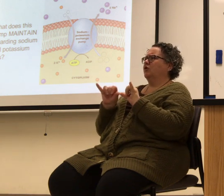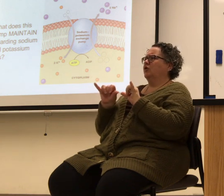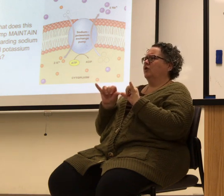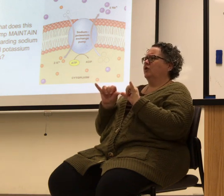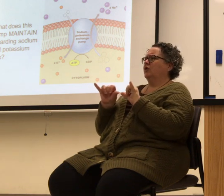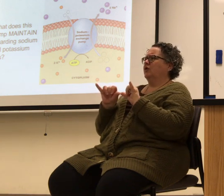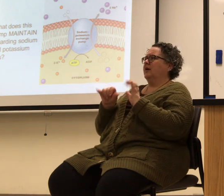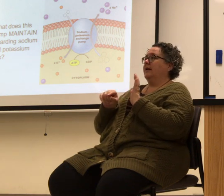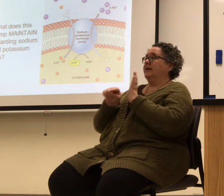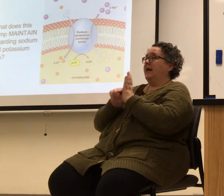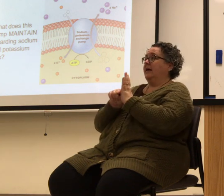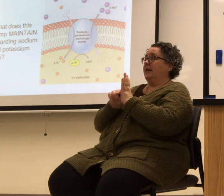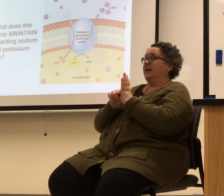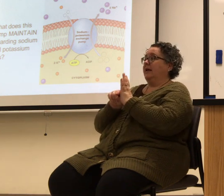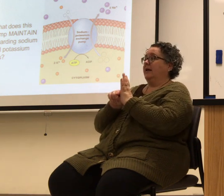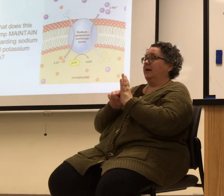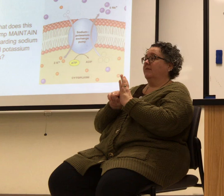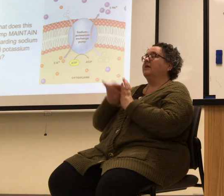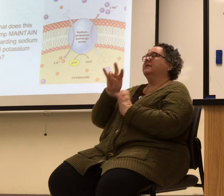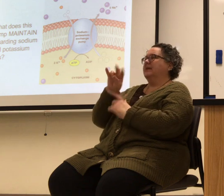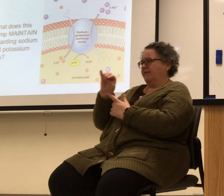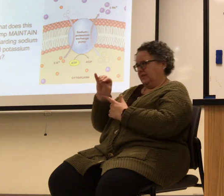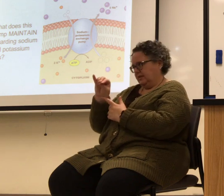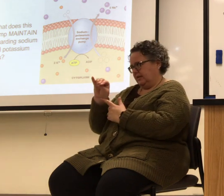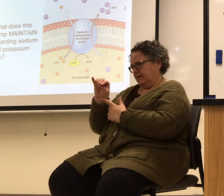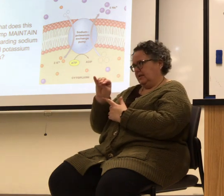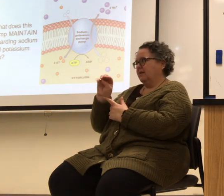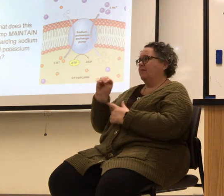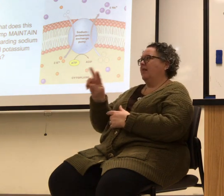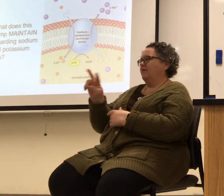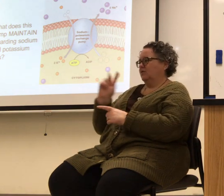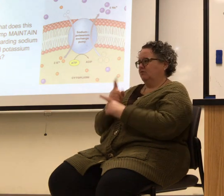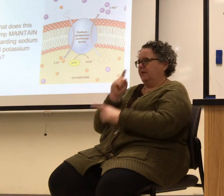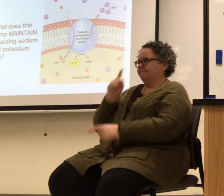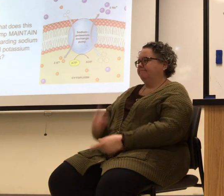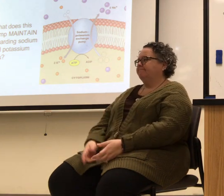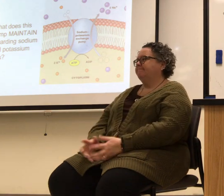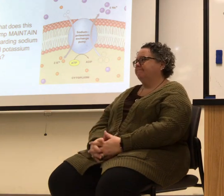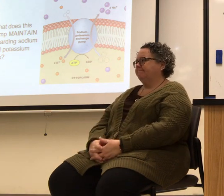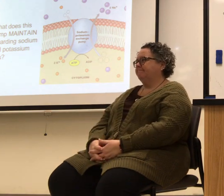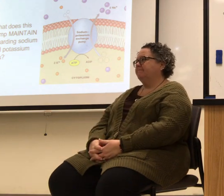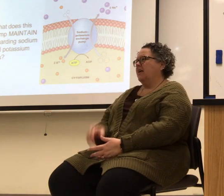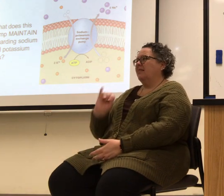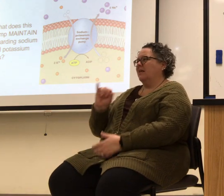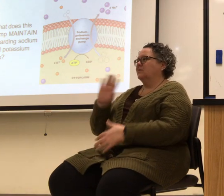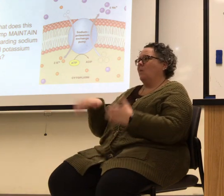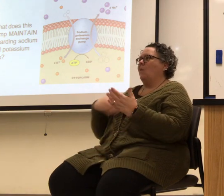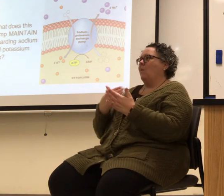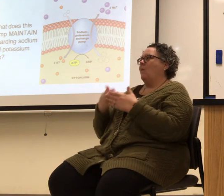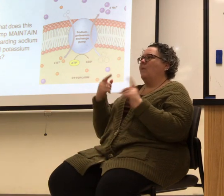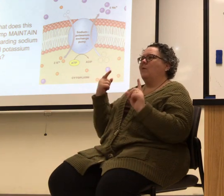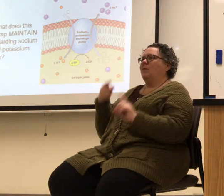Negative? 70. Okay, well, that's kind of the whole point of this.